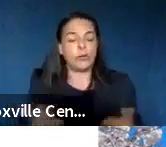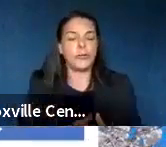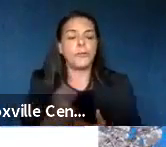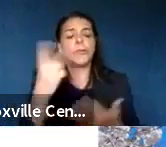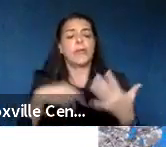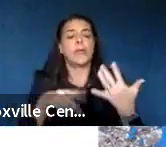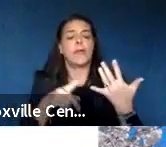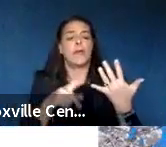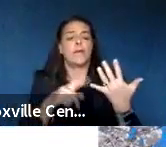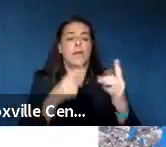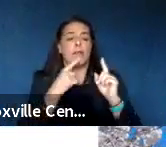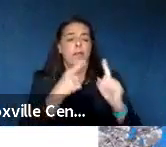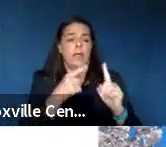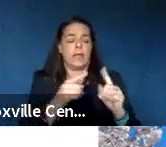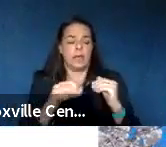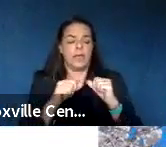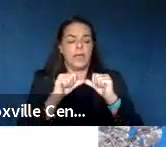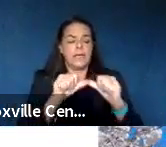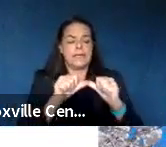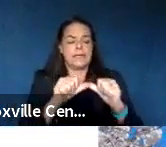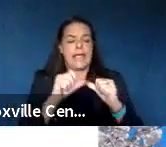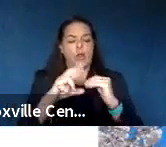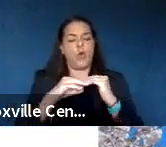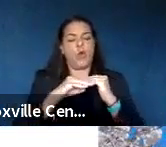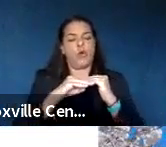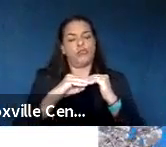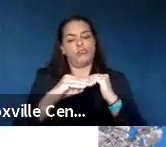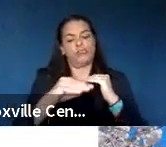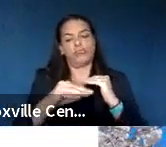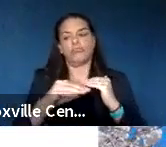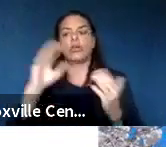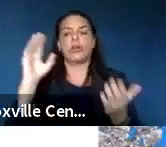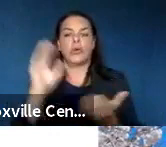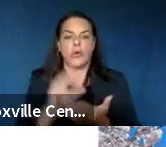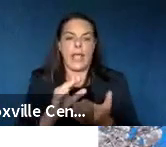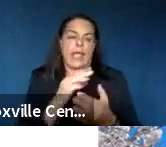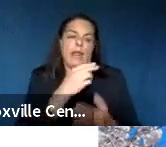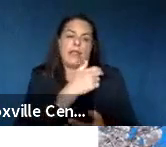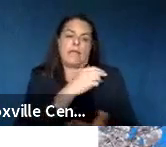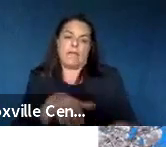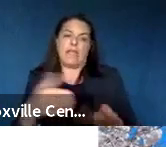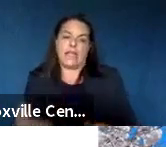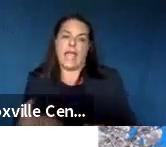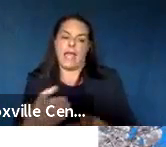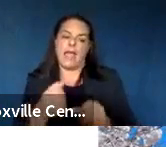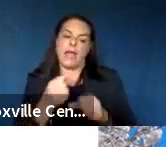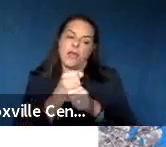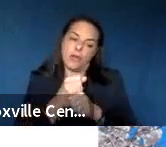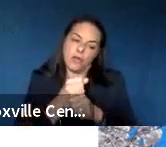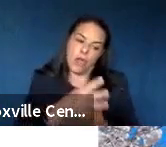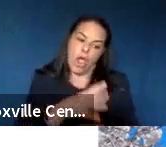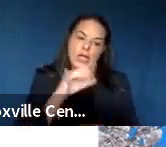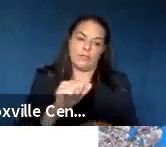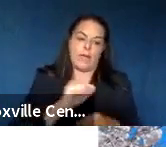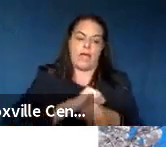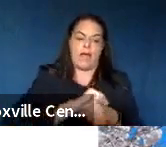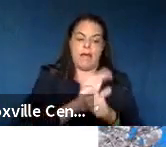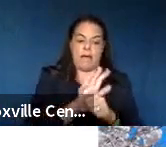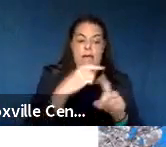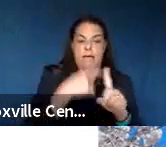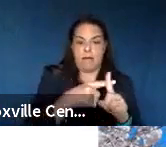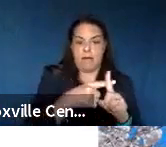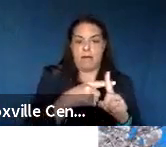fifth benchmark, sustained or decreased COVID-19 related death rate for identified positive or probable